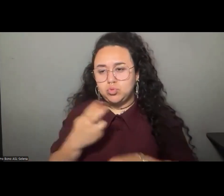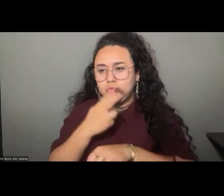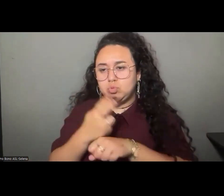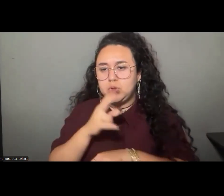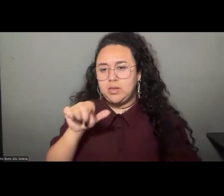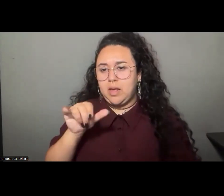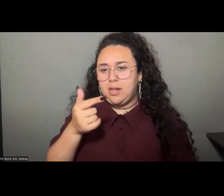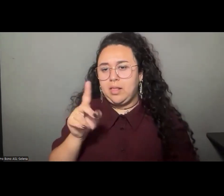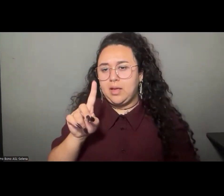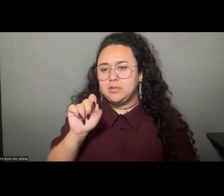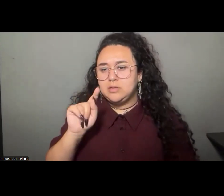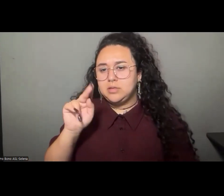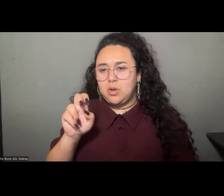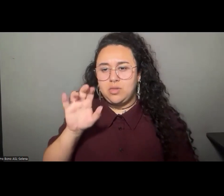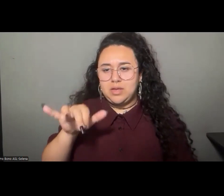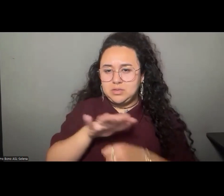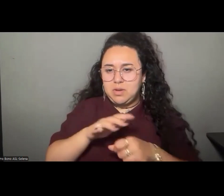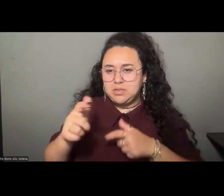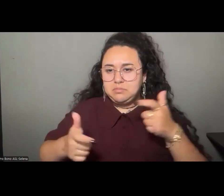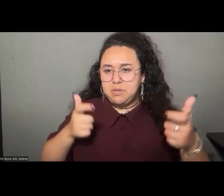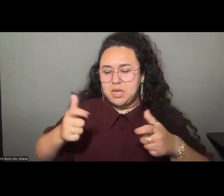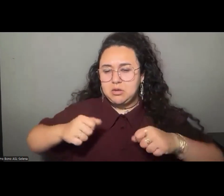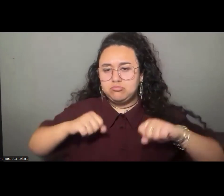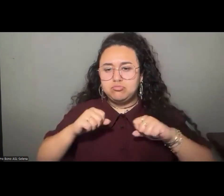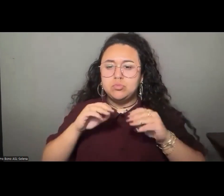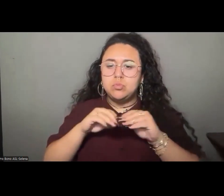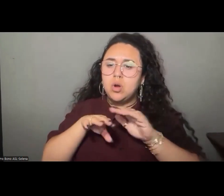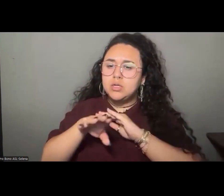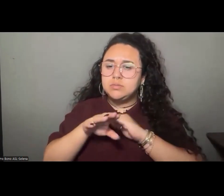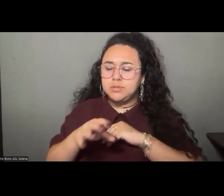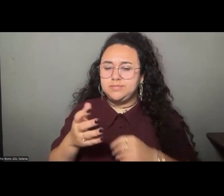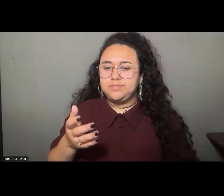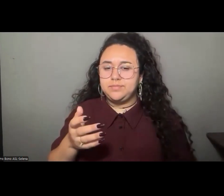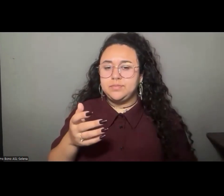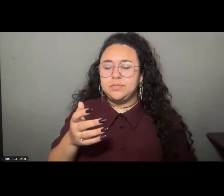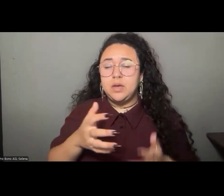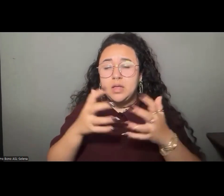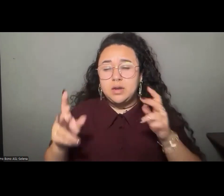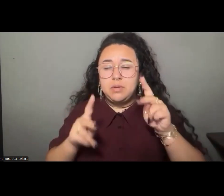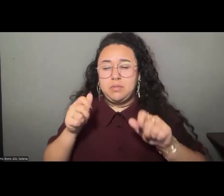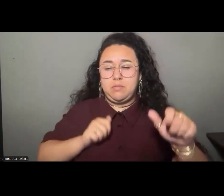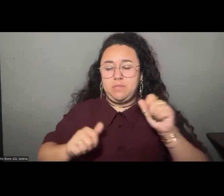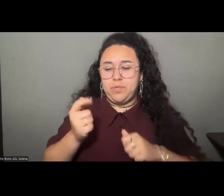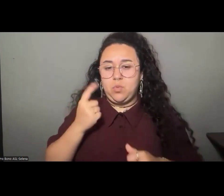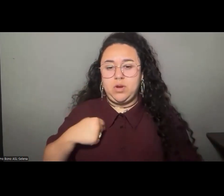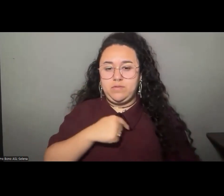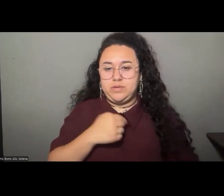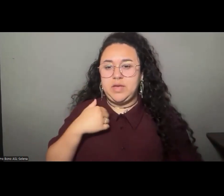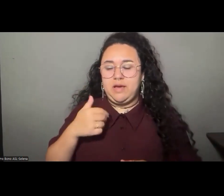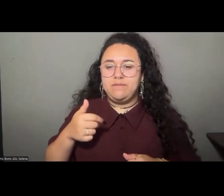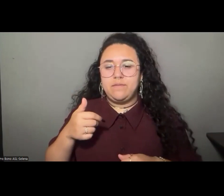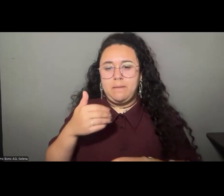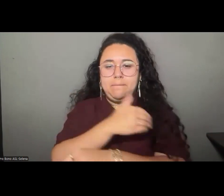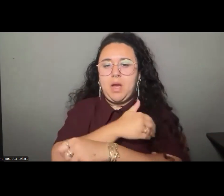Gladstone because it's one of the spots that's bigger, that's accessible. And it's a bunch of people performing, and one of us is a power chair user,